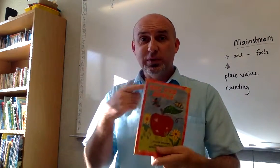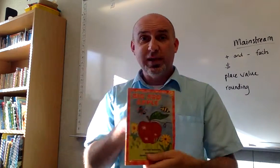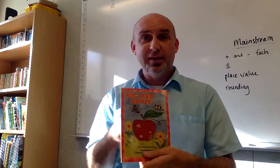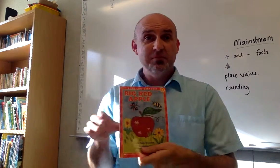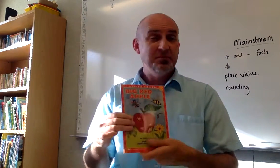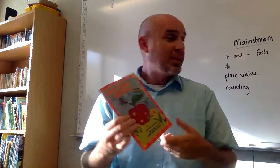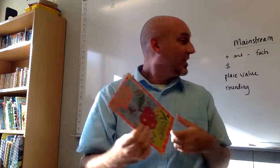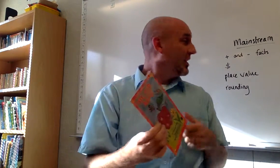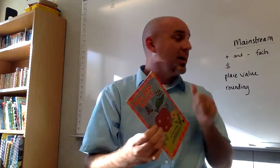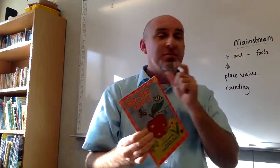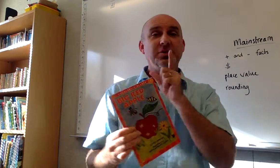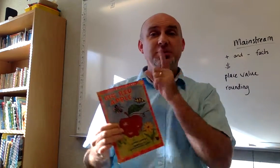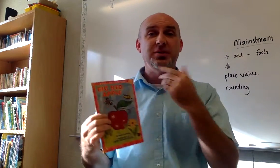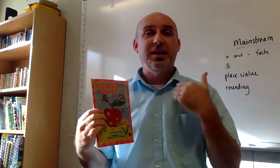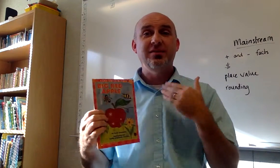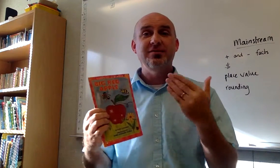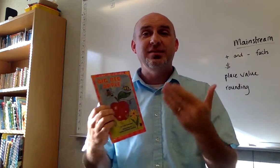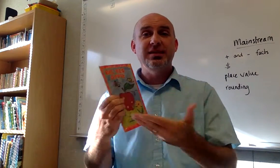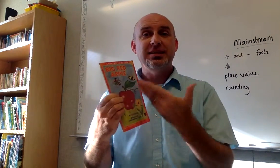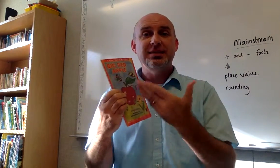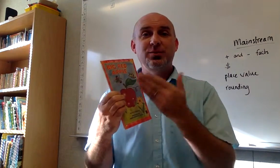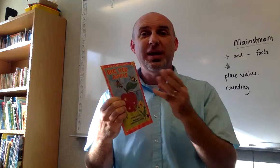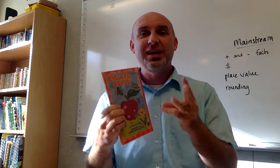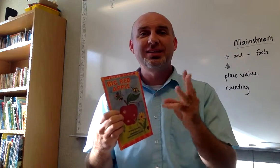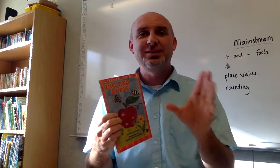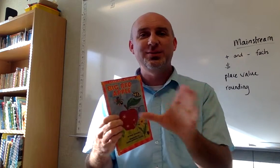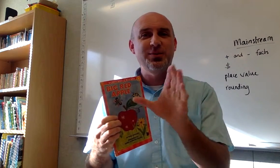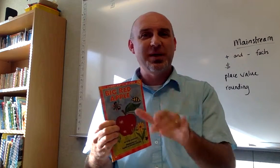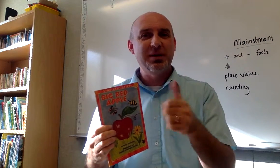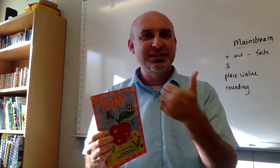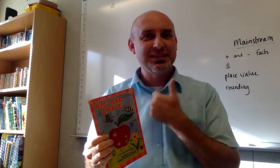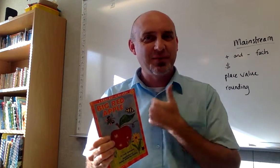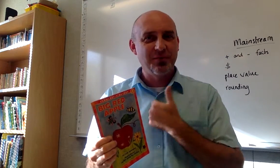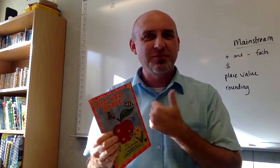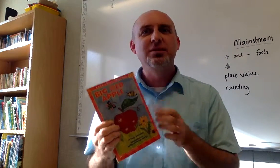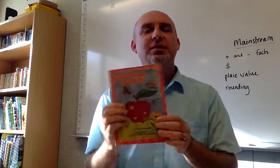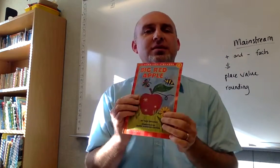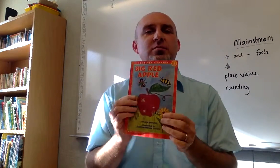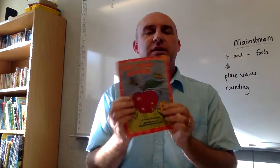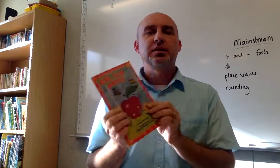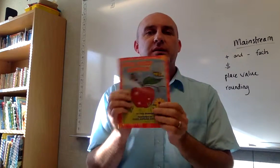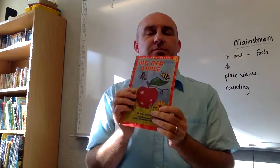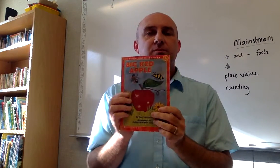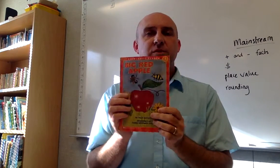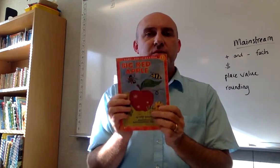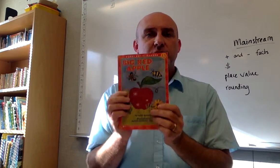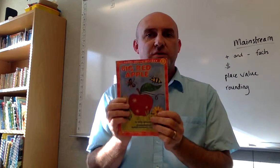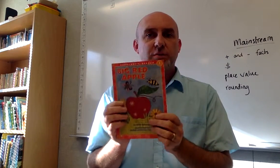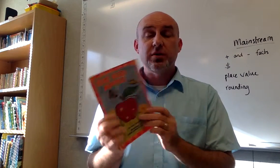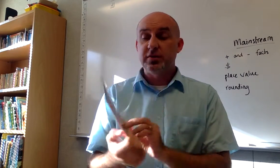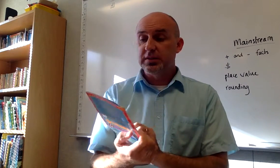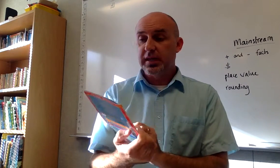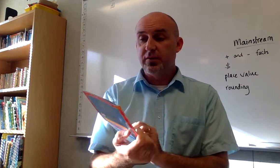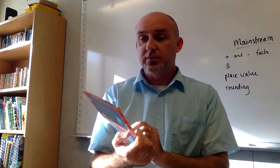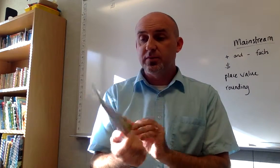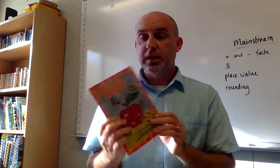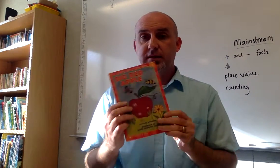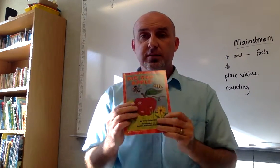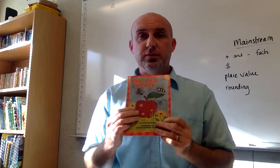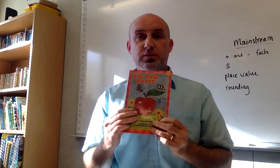time. I'm not sure that I have an easy way to do that myself, but let's do the first part of this now, and we'll do it as